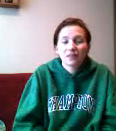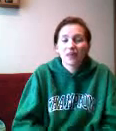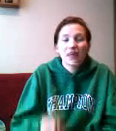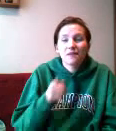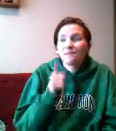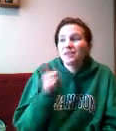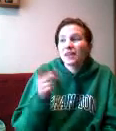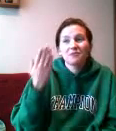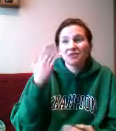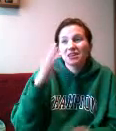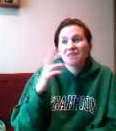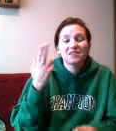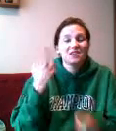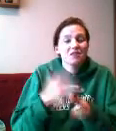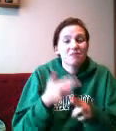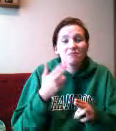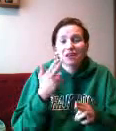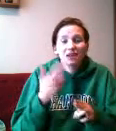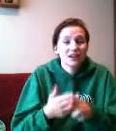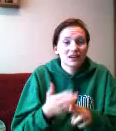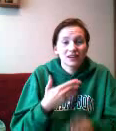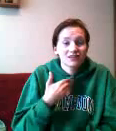They don't even know my name